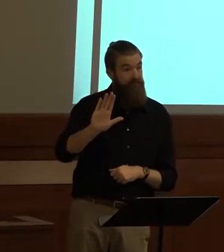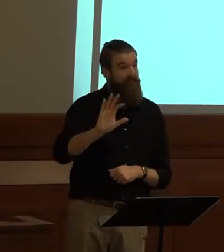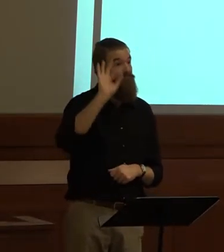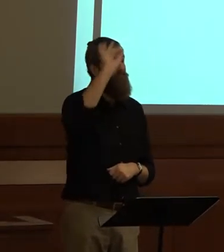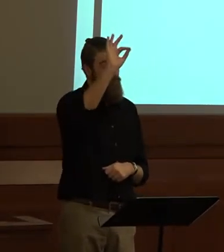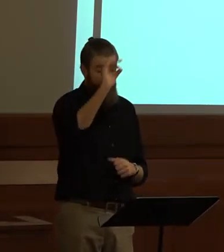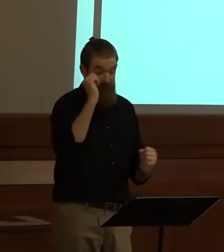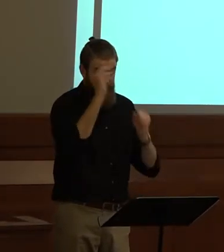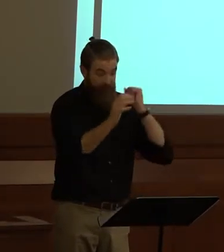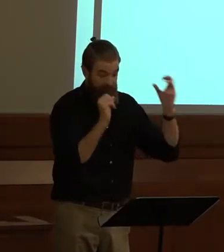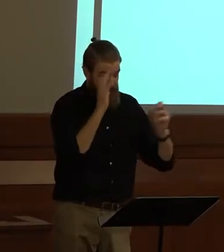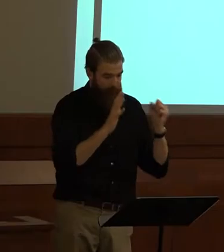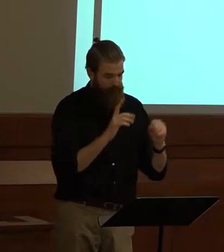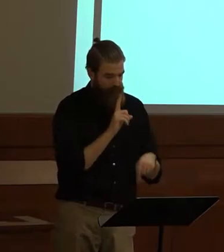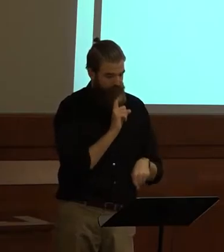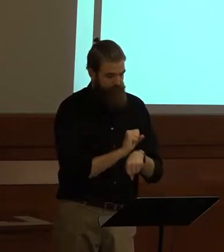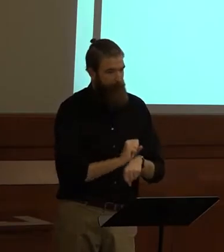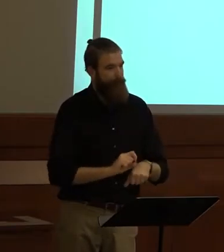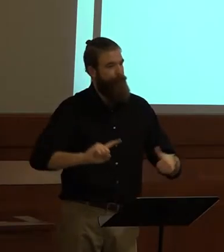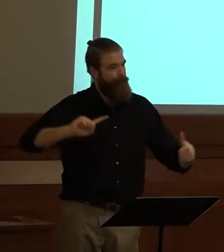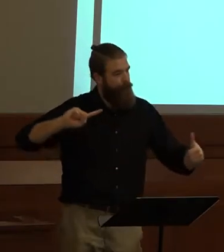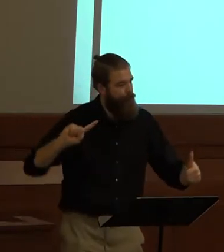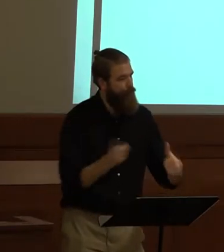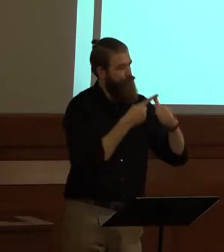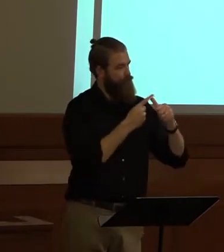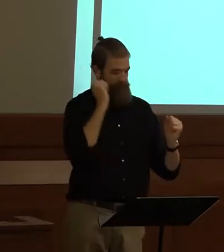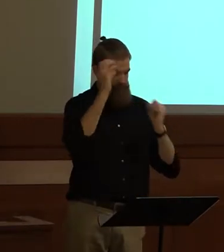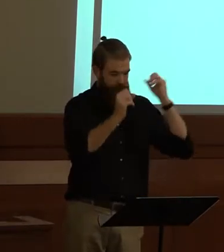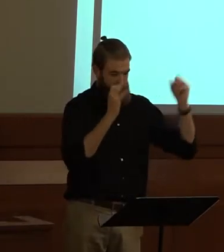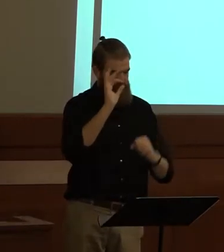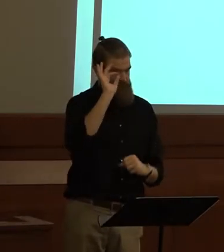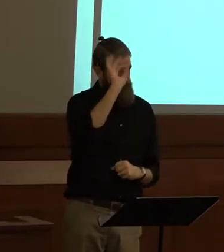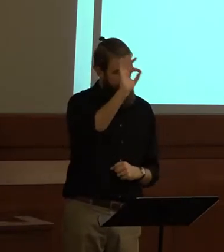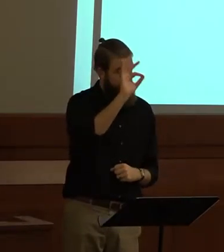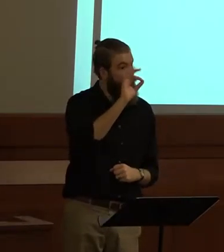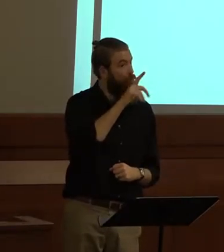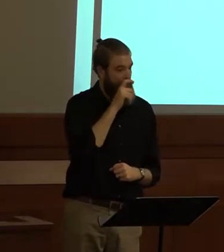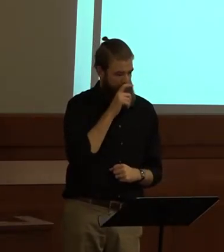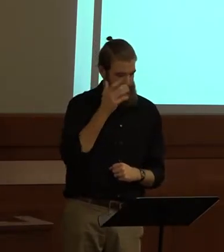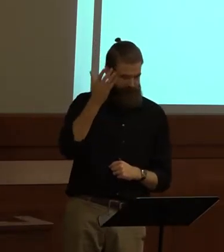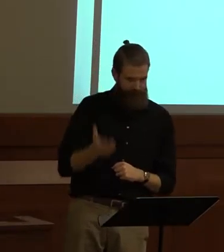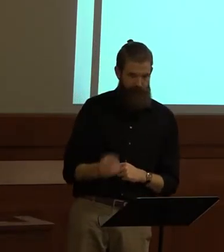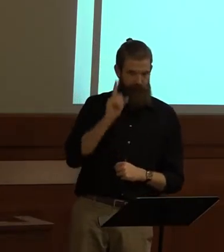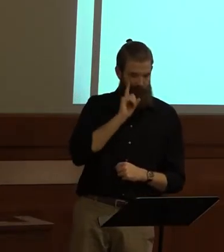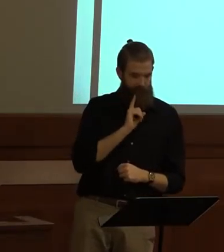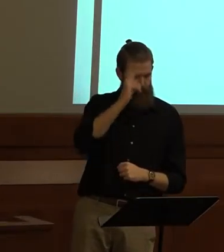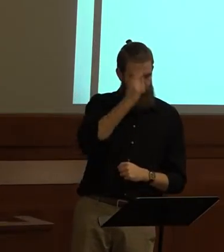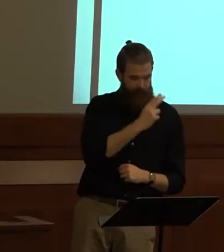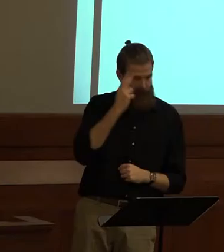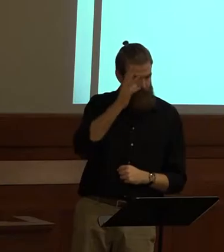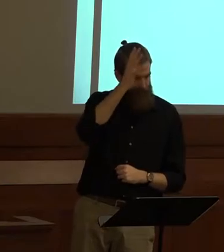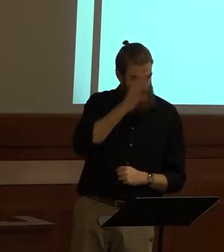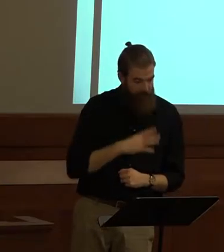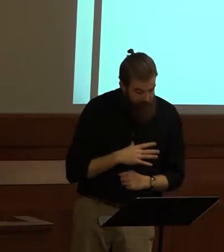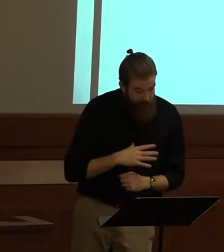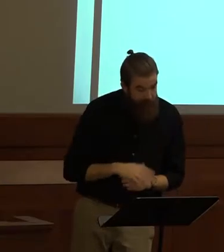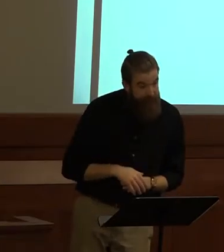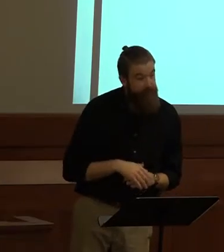How often has there been a saintly person whose spiritual greatness passed forgotten and buried in musty